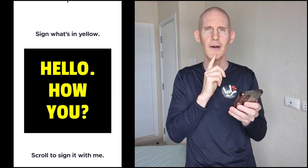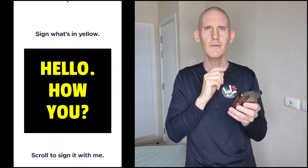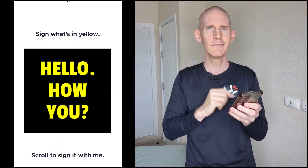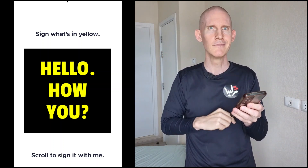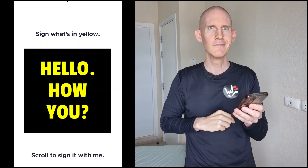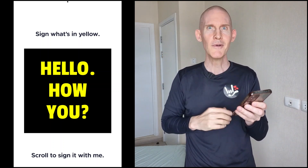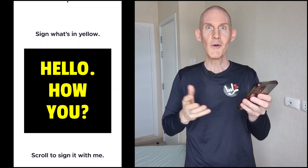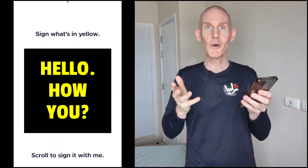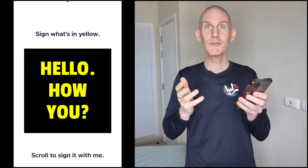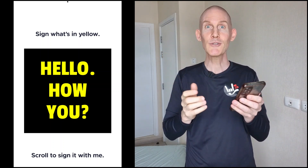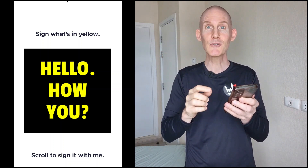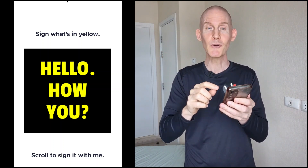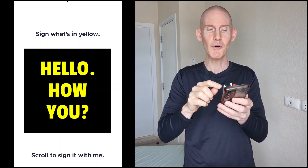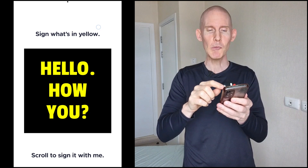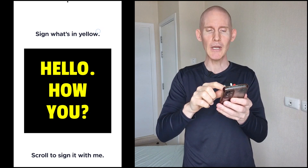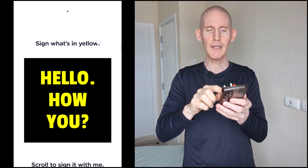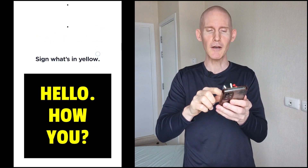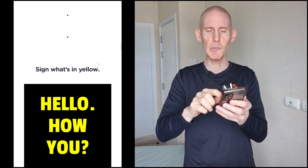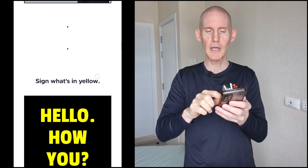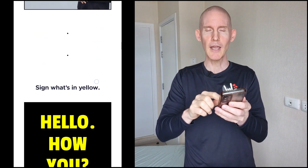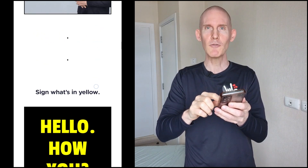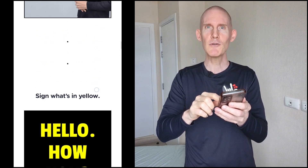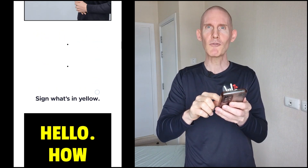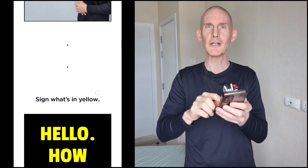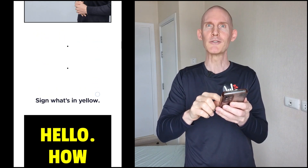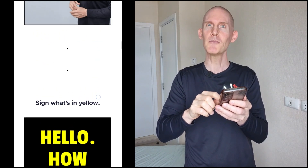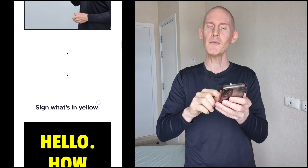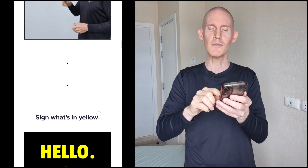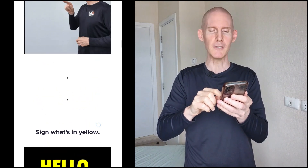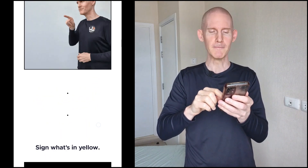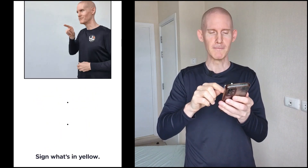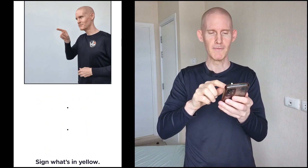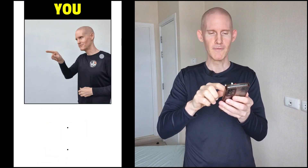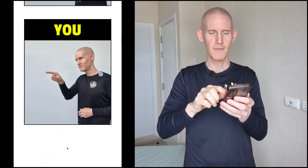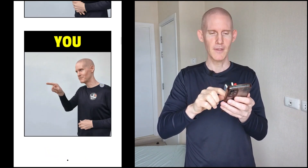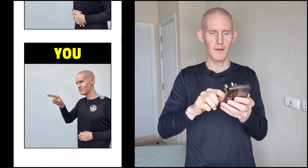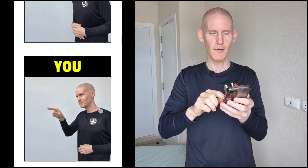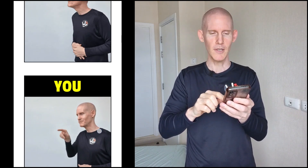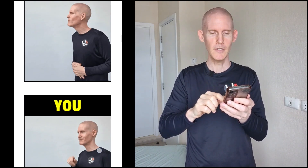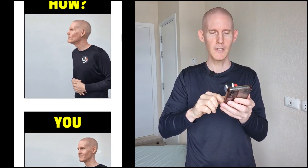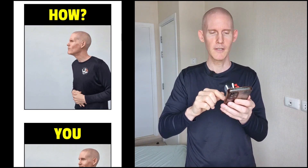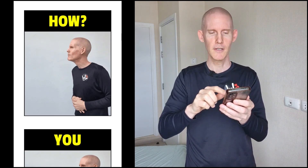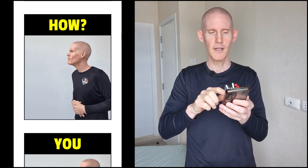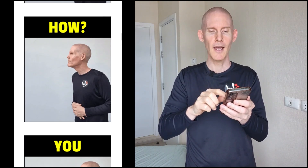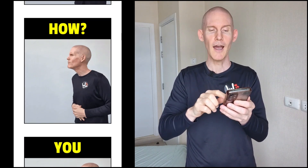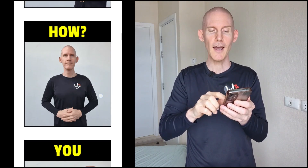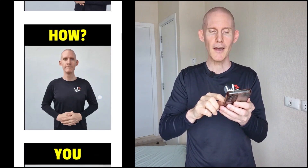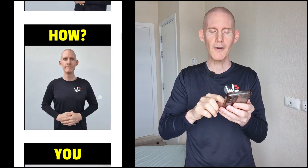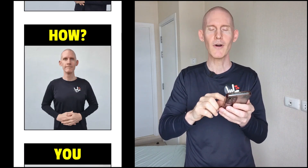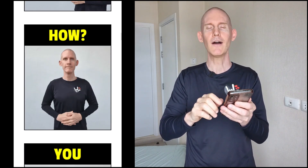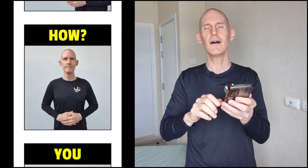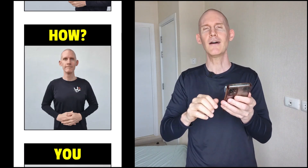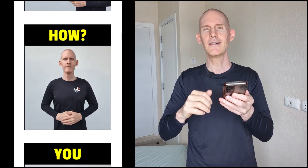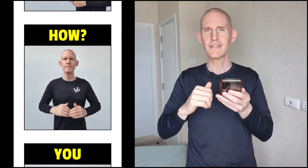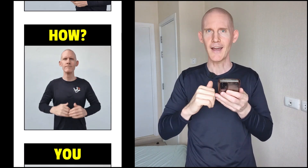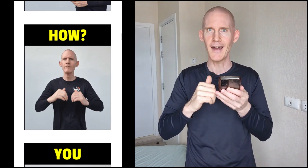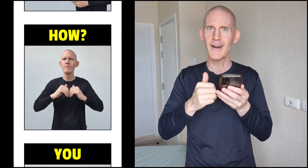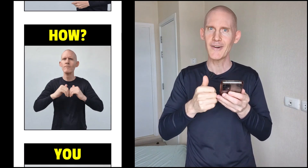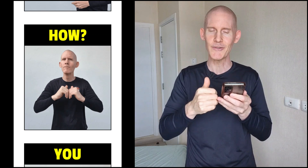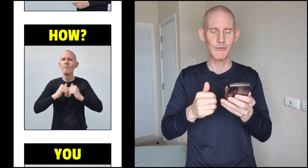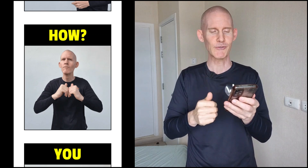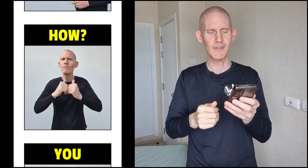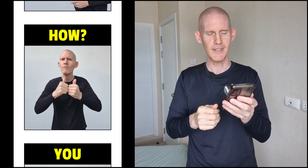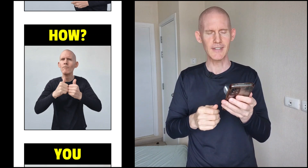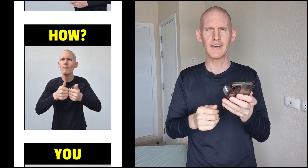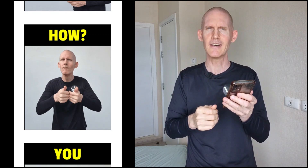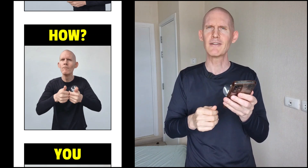sign how? Well, just scroll back up and refresh your memory. All right, how? It's